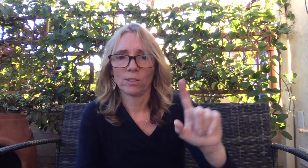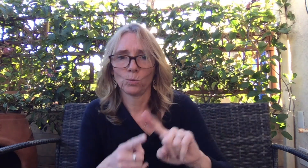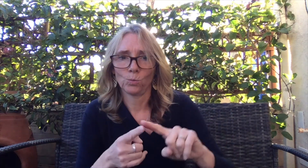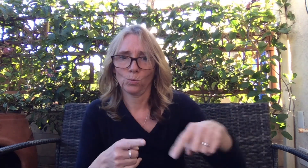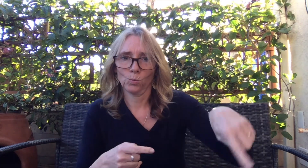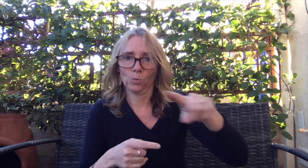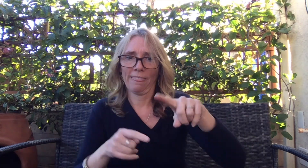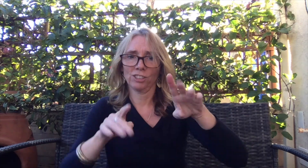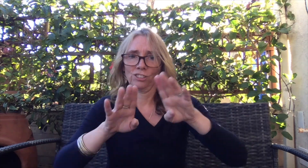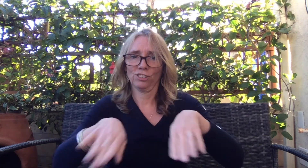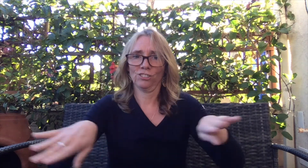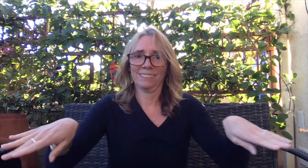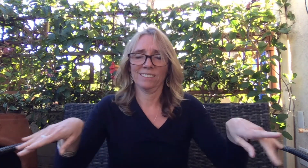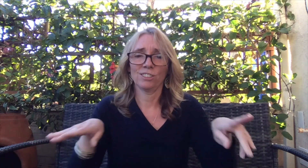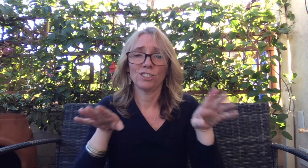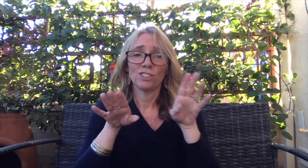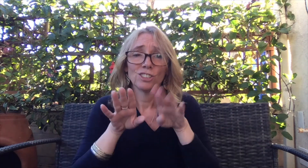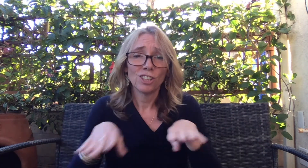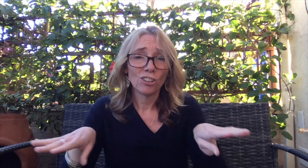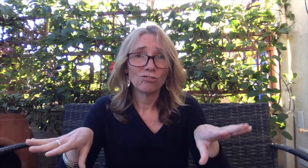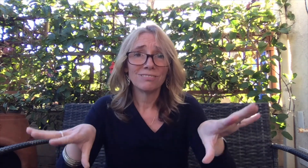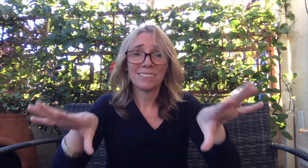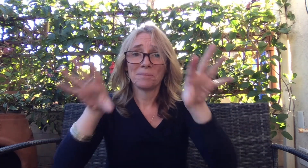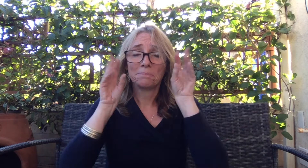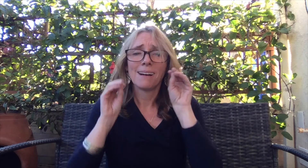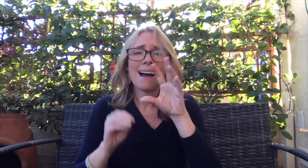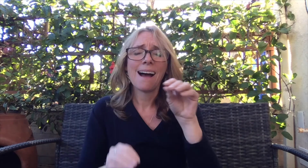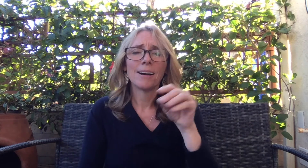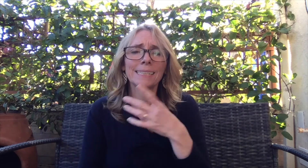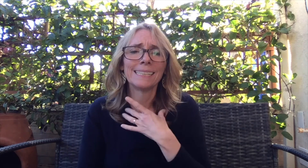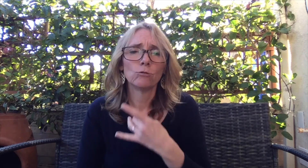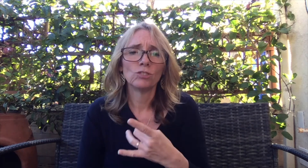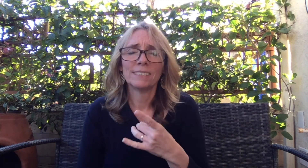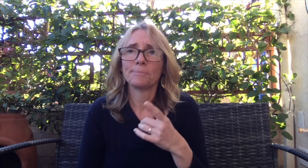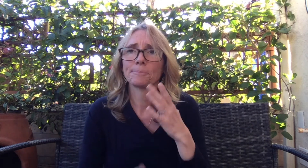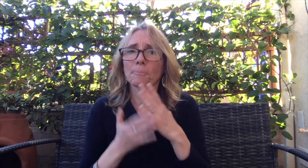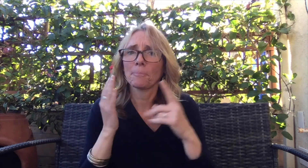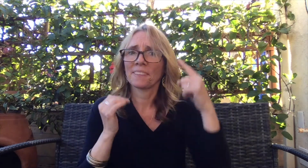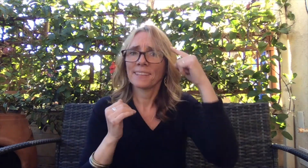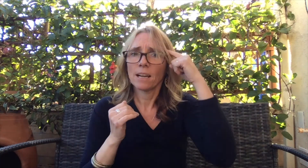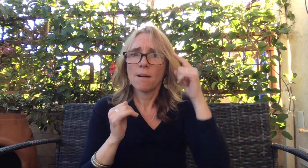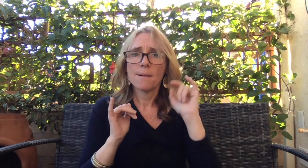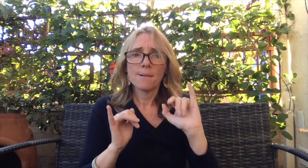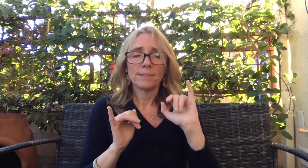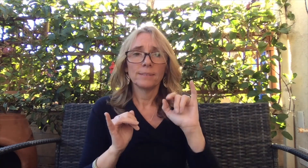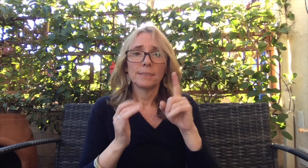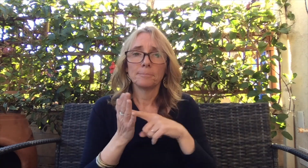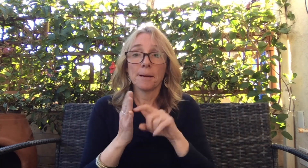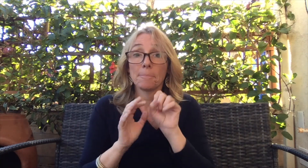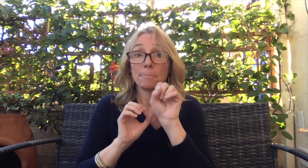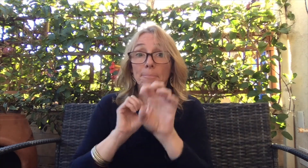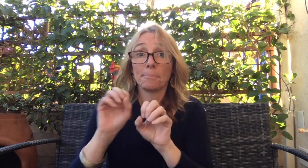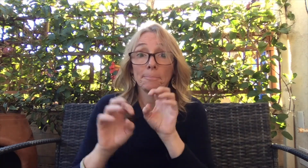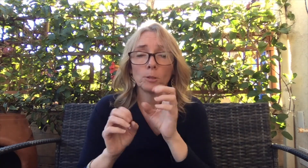Give them everything. Give them all of everything. Give them all this information that you have to share.